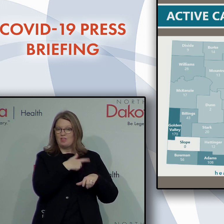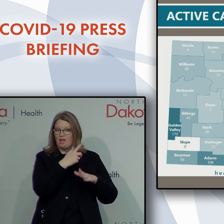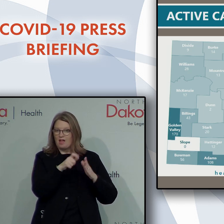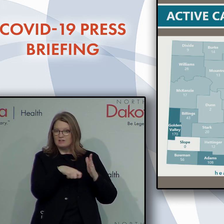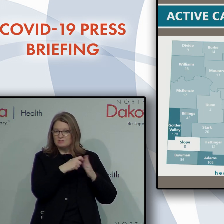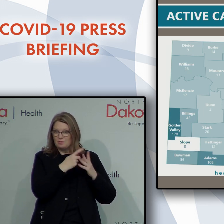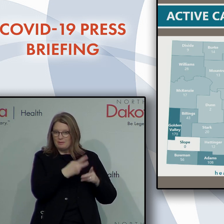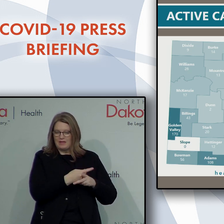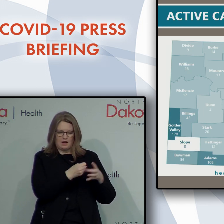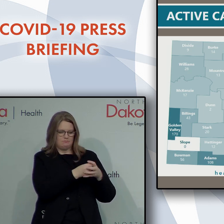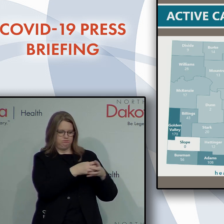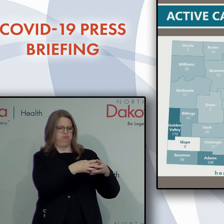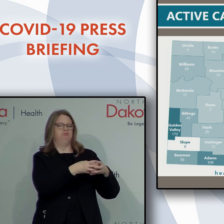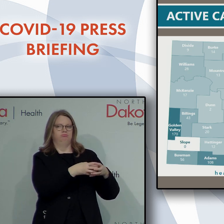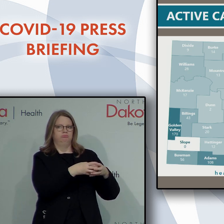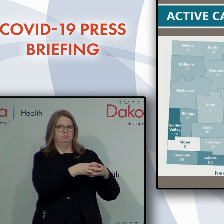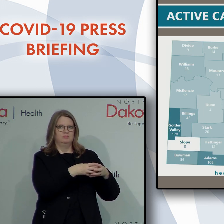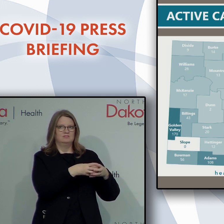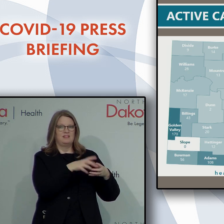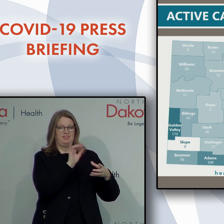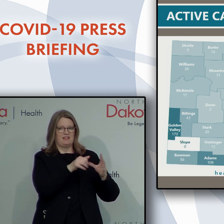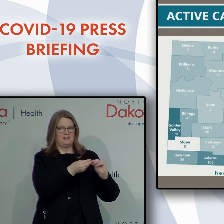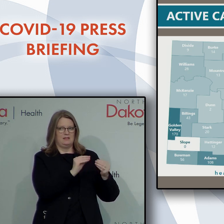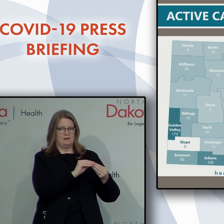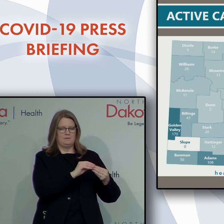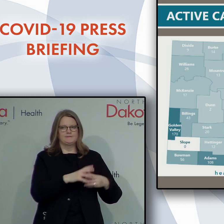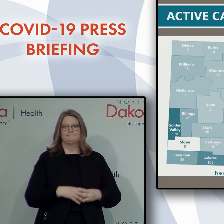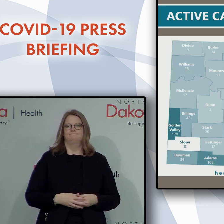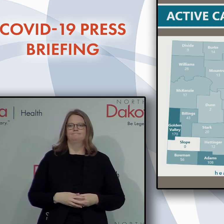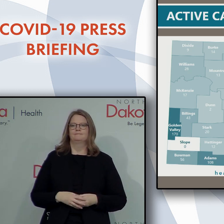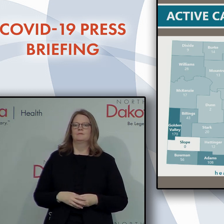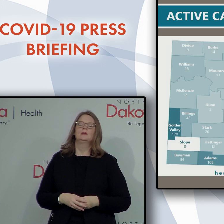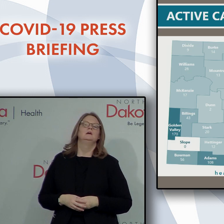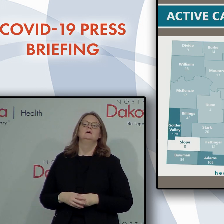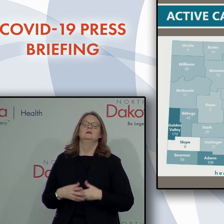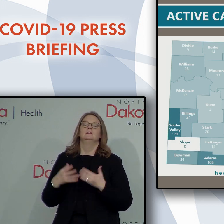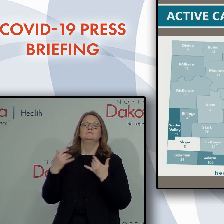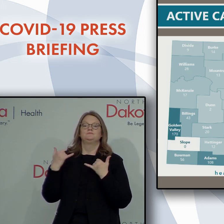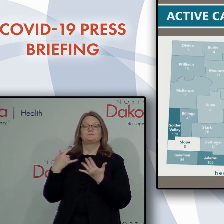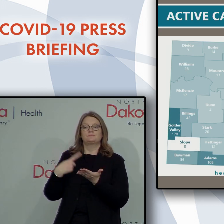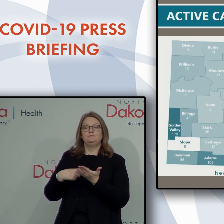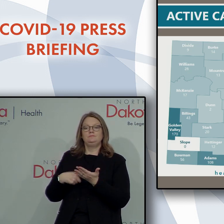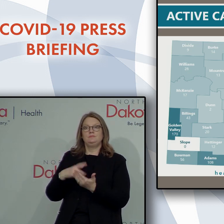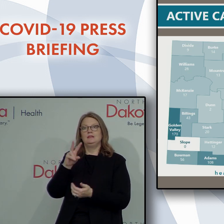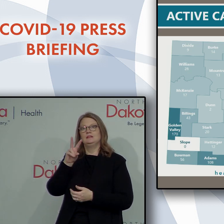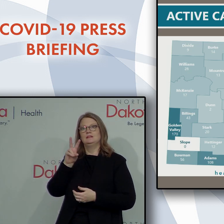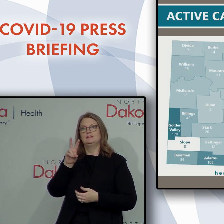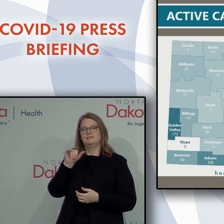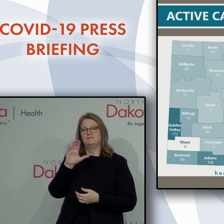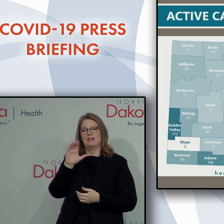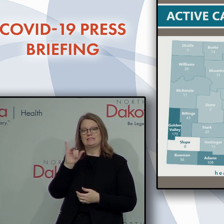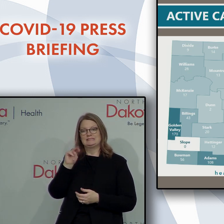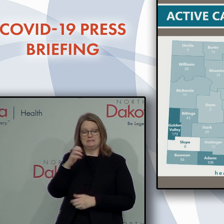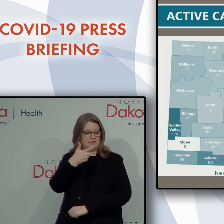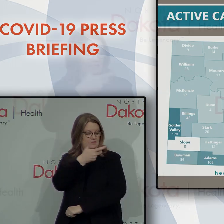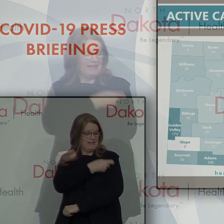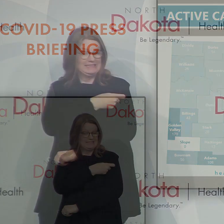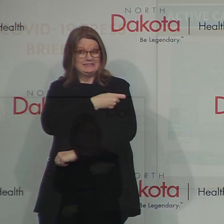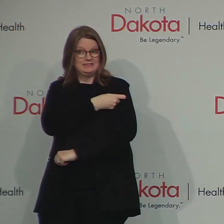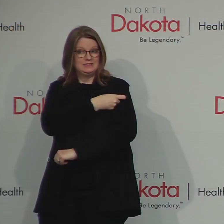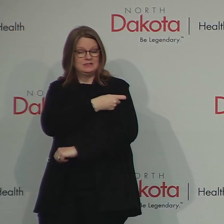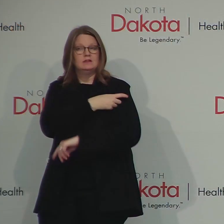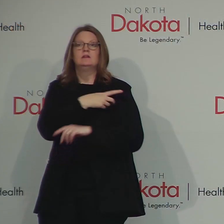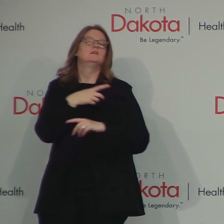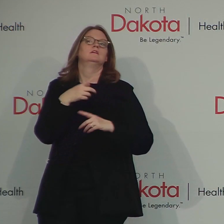care facility. Next up, we're going to talk about the vaccine update. And as we've talked about